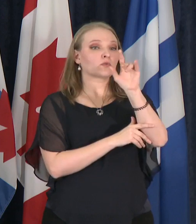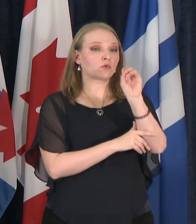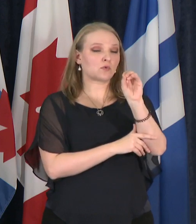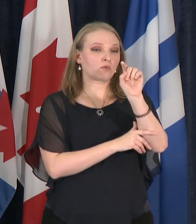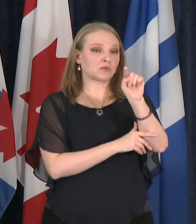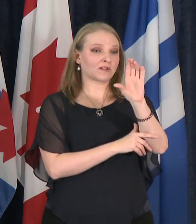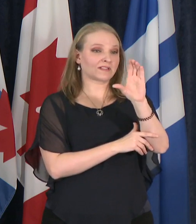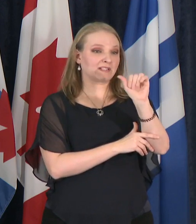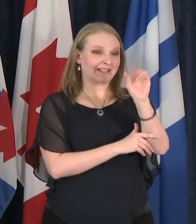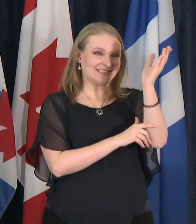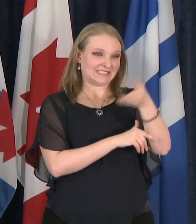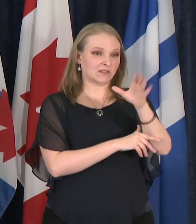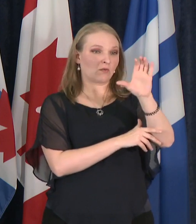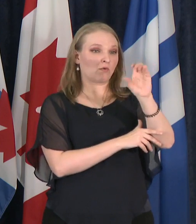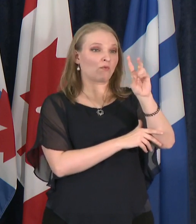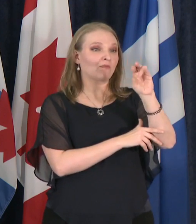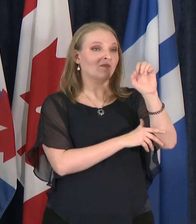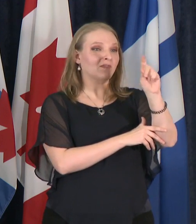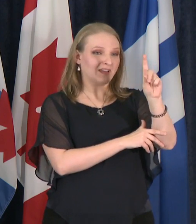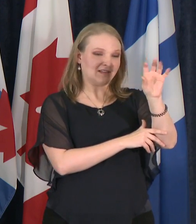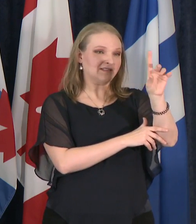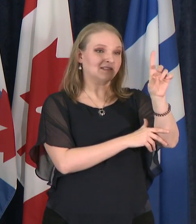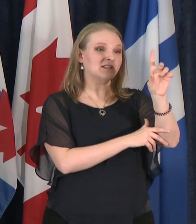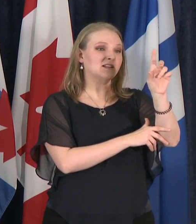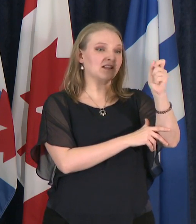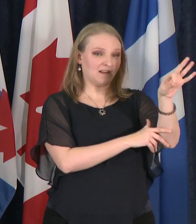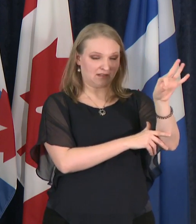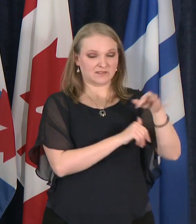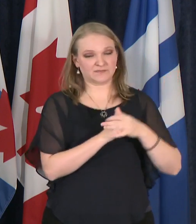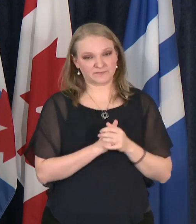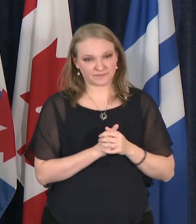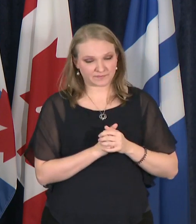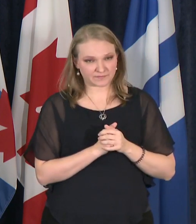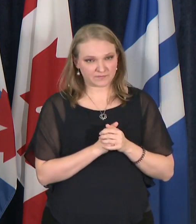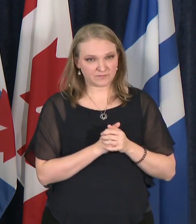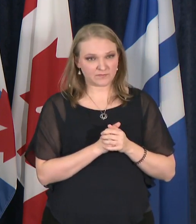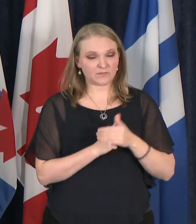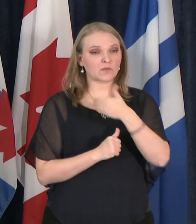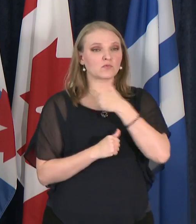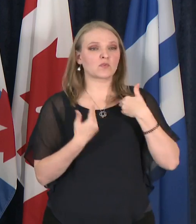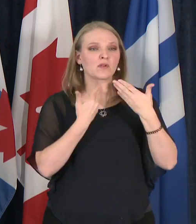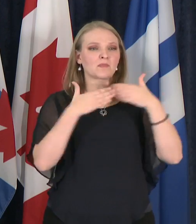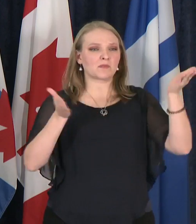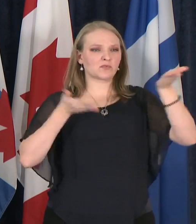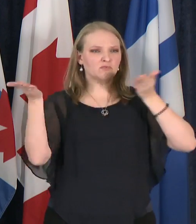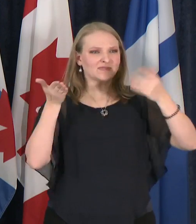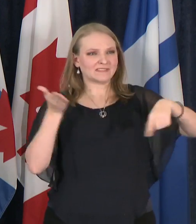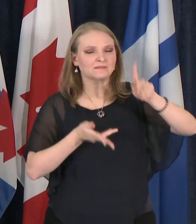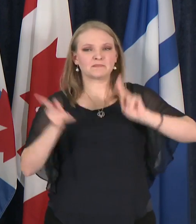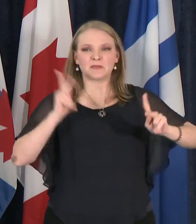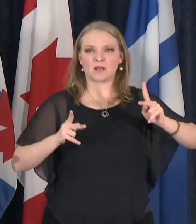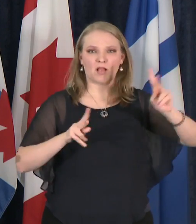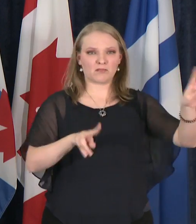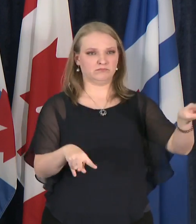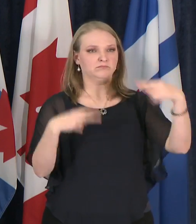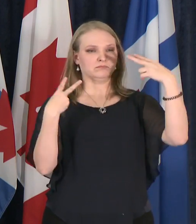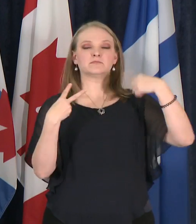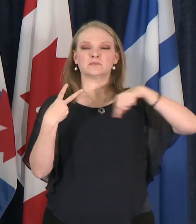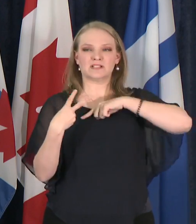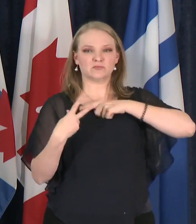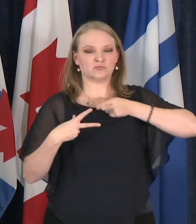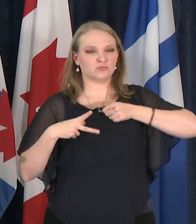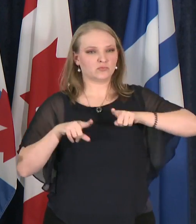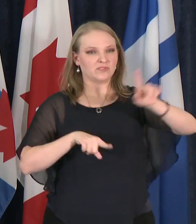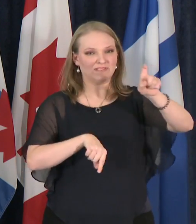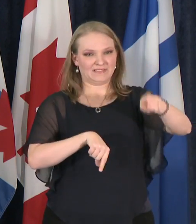toronto.ca/COVID-19. Residents and businesses look to the Toronto Public Service in their time of need, and we need to be there